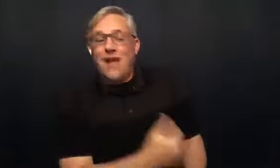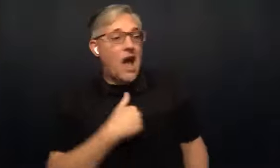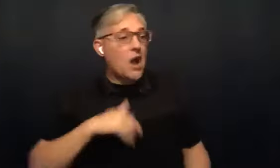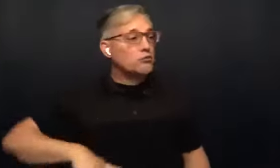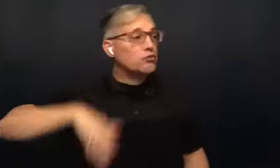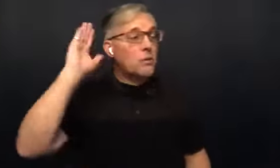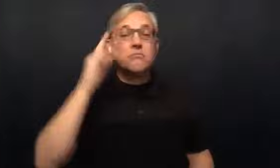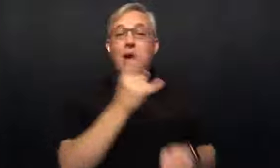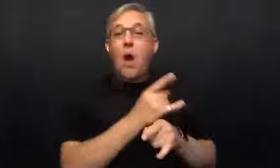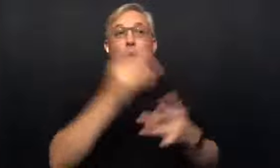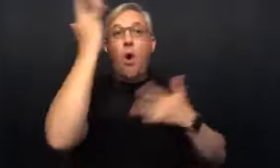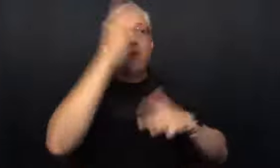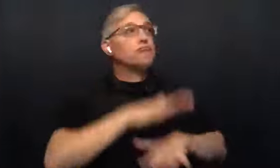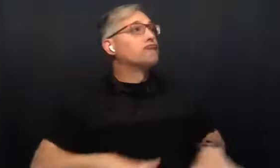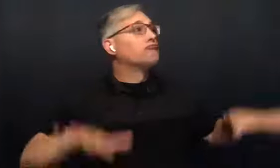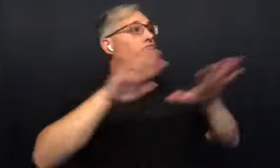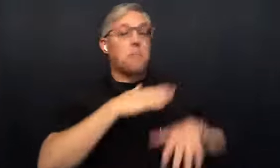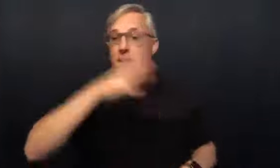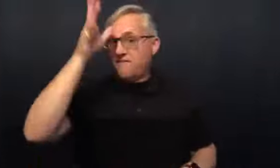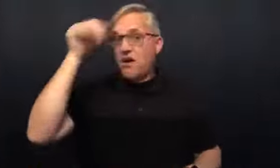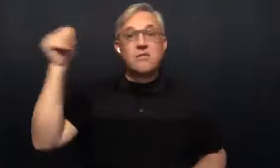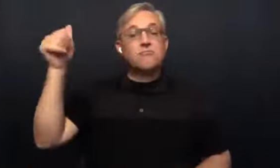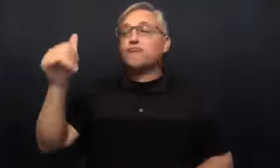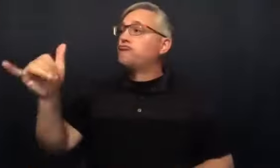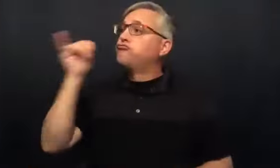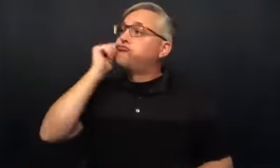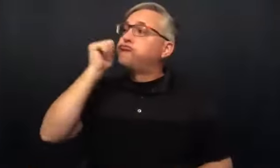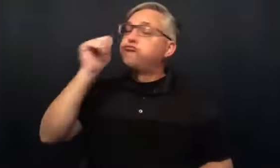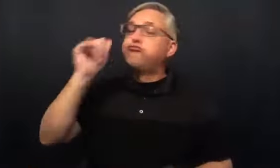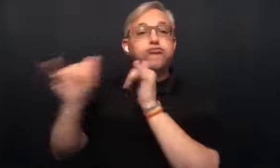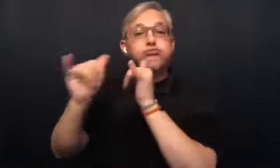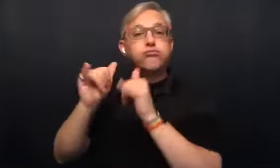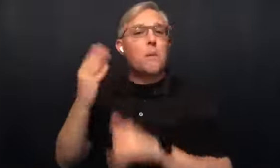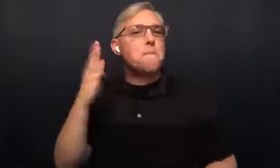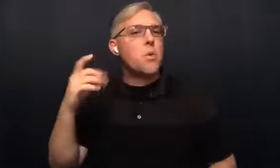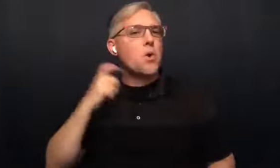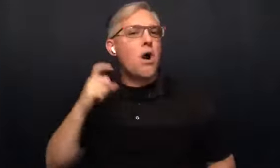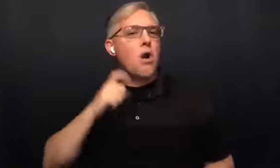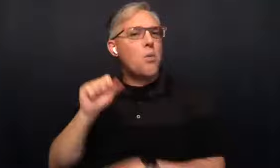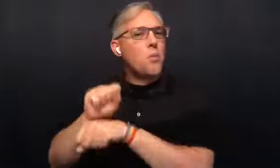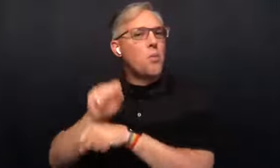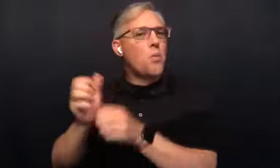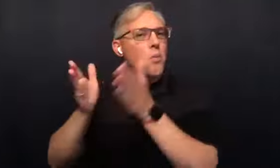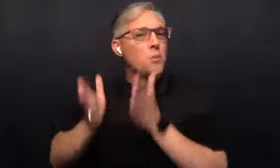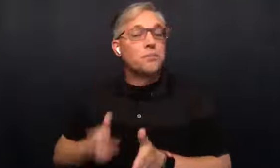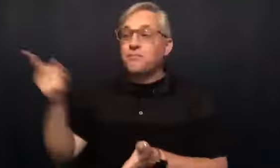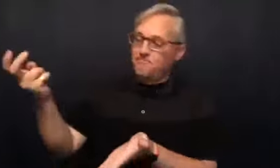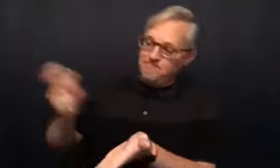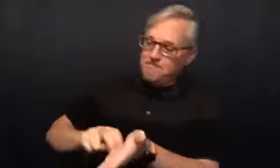My dad was an everyday drinker. He was a blue collar worker. He was the type of man that would wake up at 4:30 in the morning. He would drink